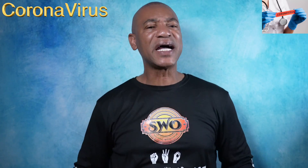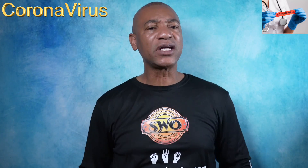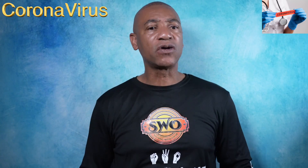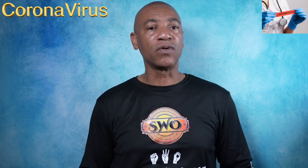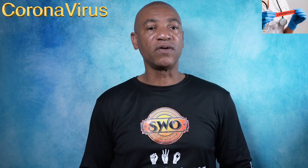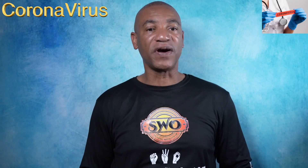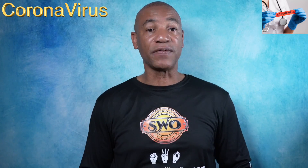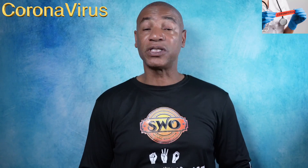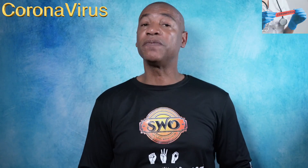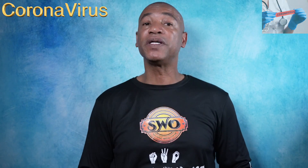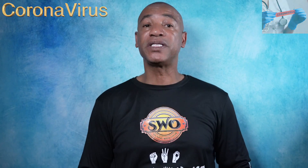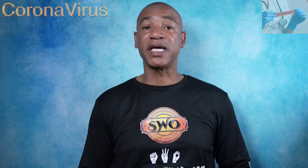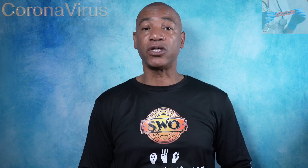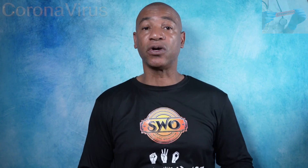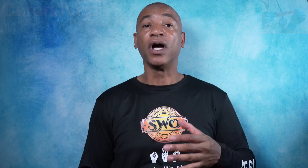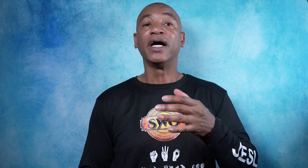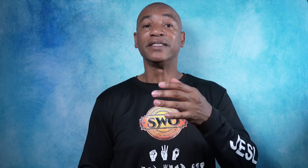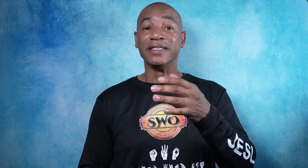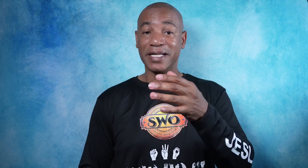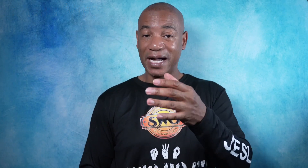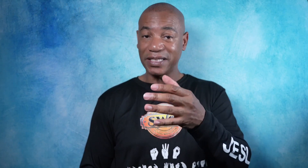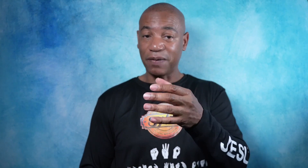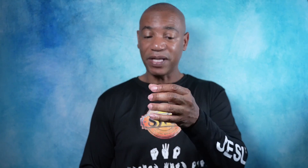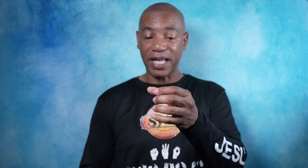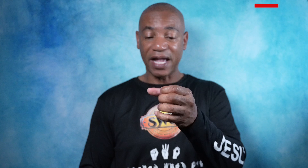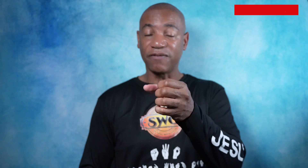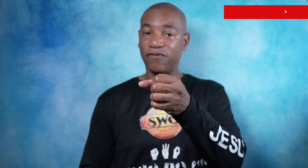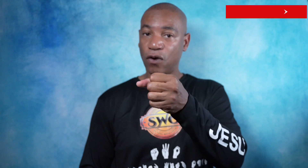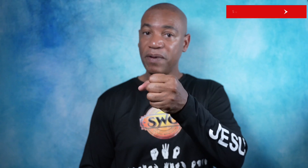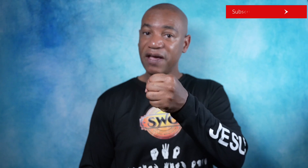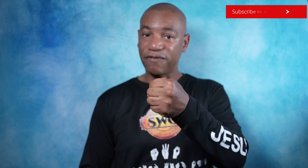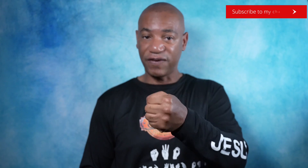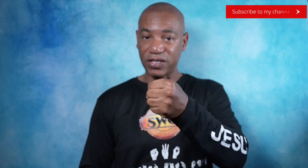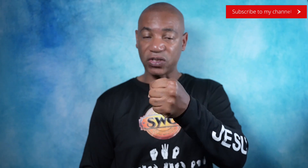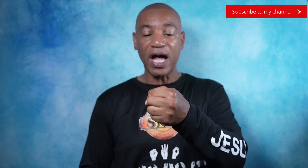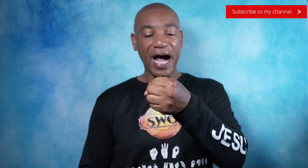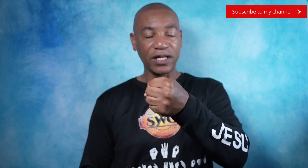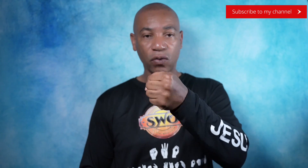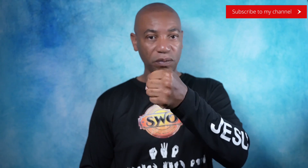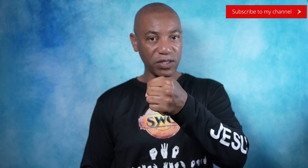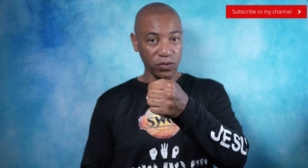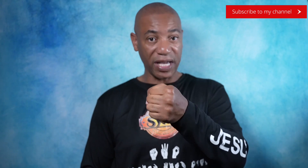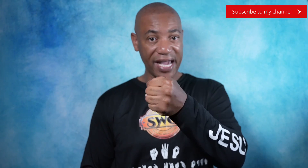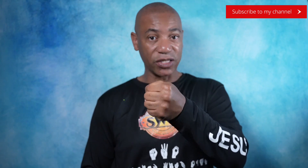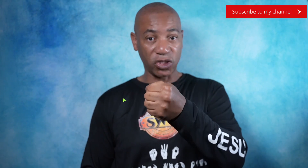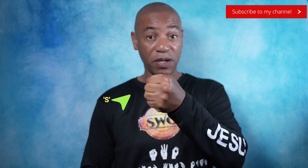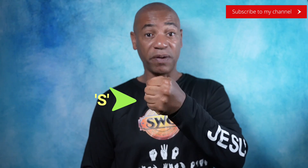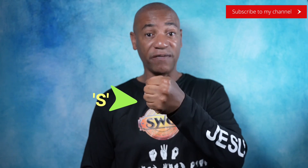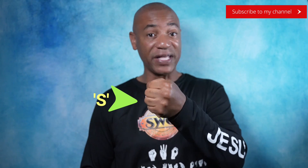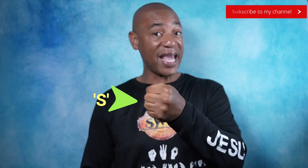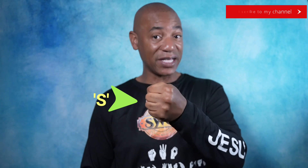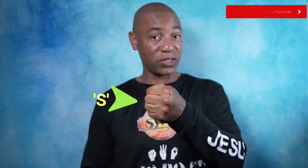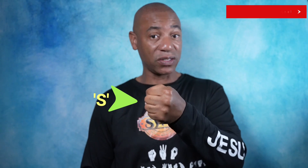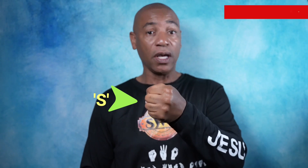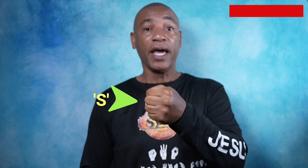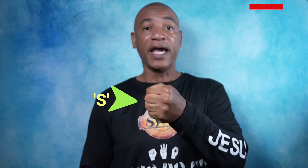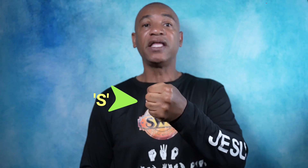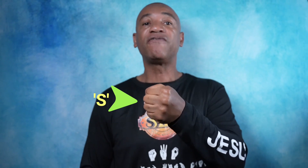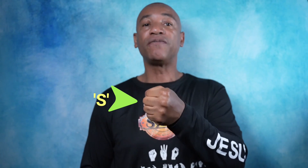the coronavirus, simply take your non-dominant hand, form a fist. I normally do the hand shape of an S. And then from